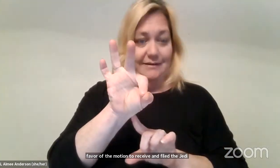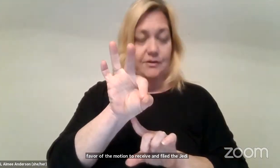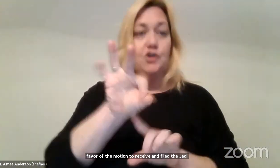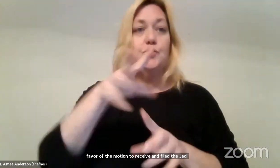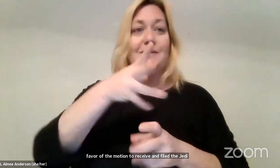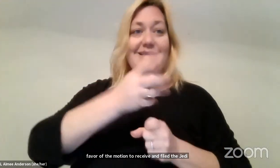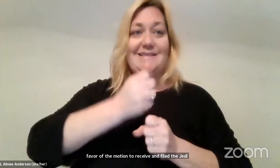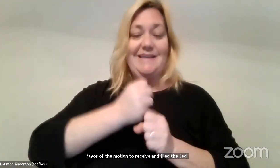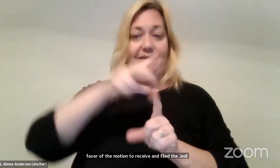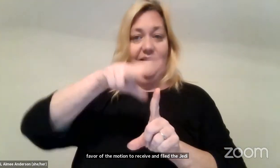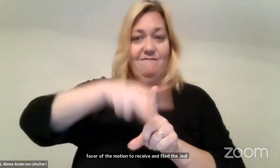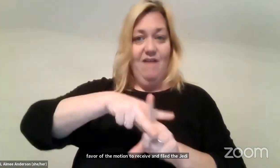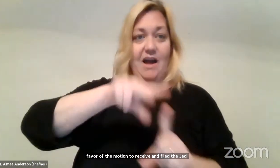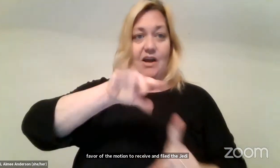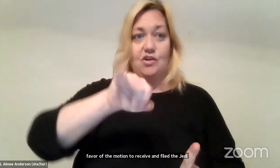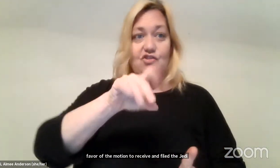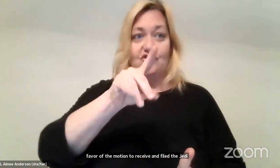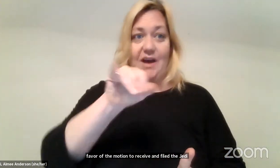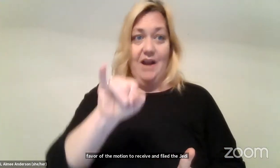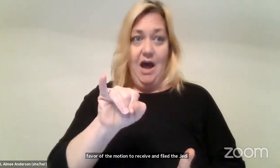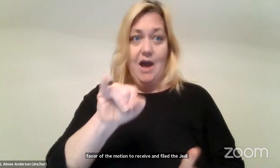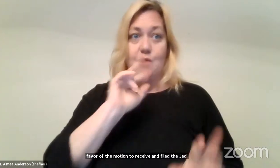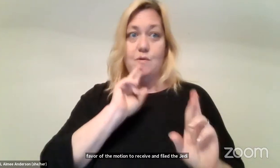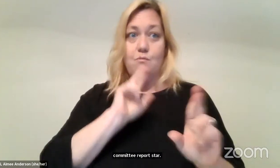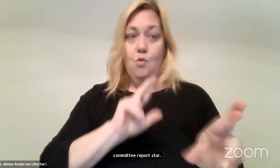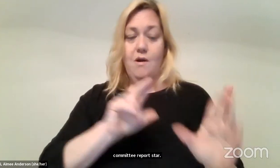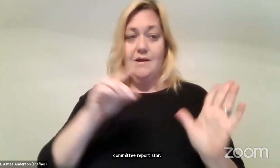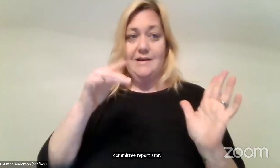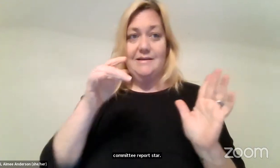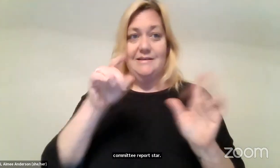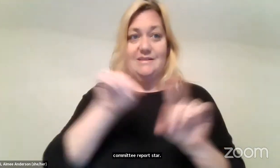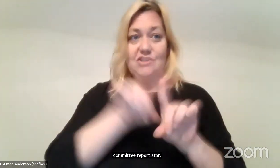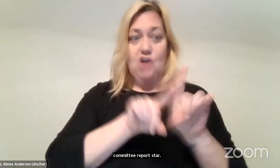report, *9 on the phone.